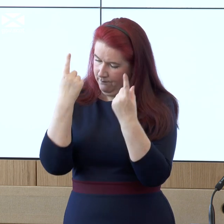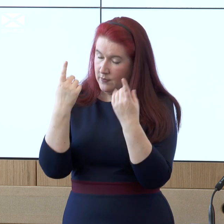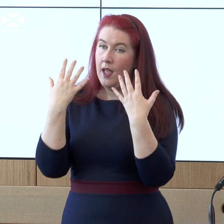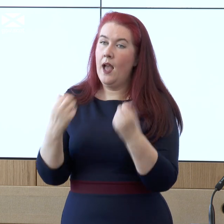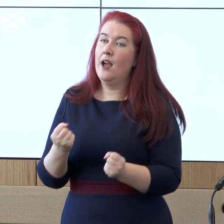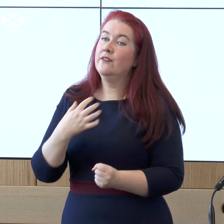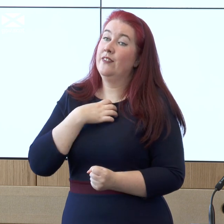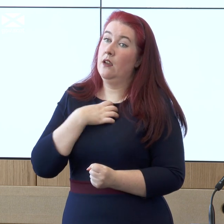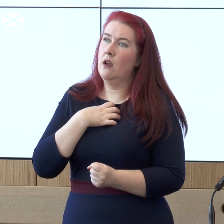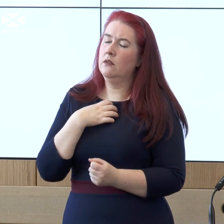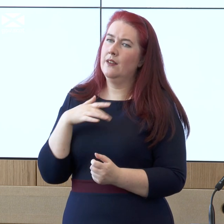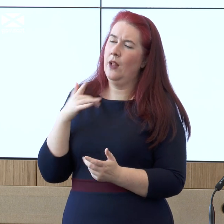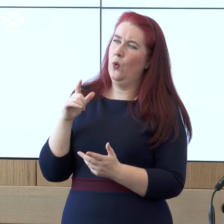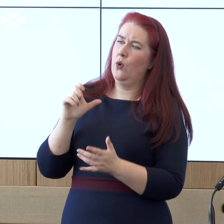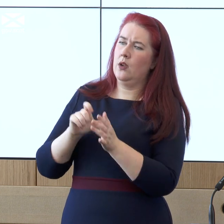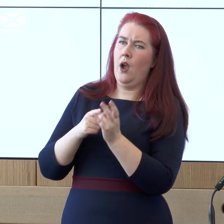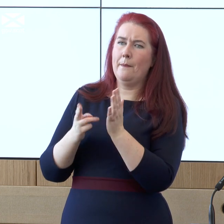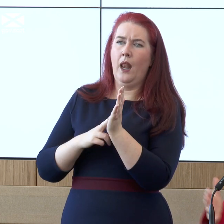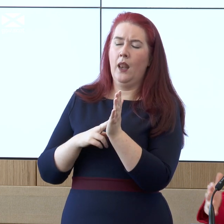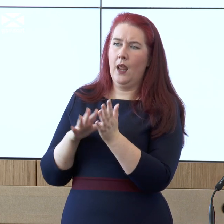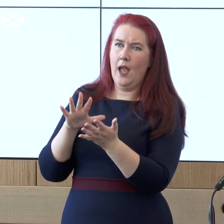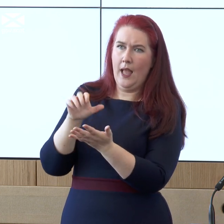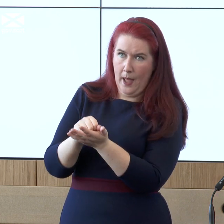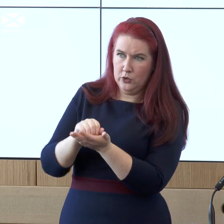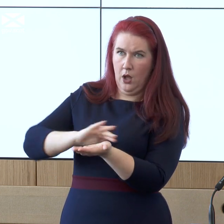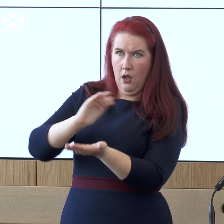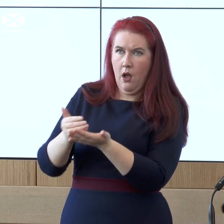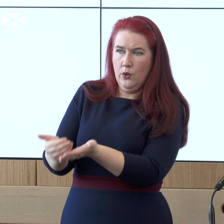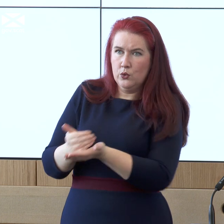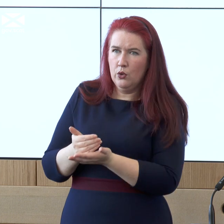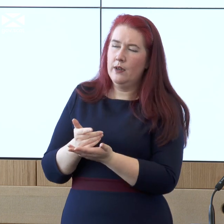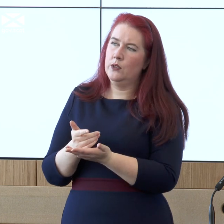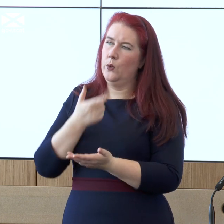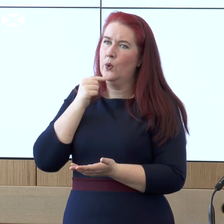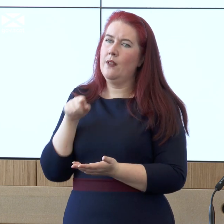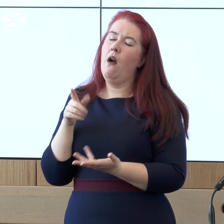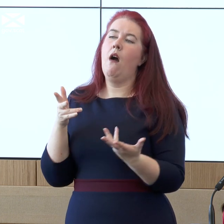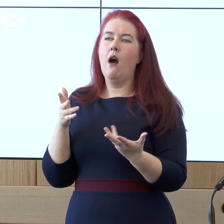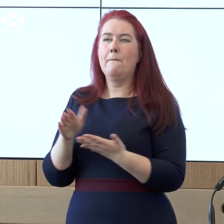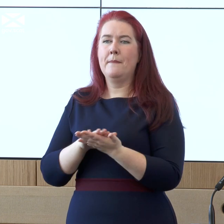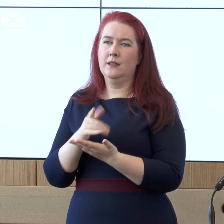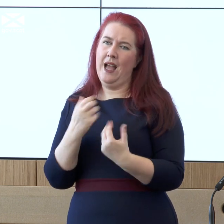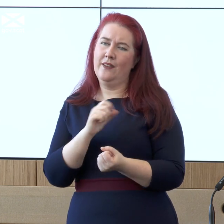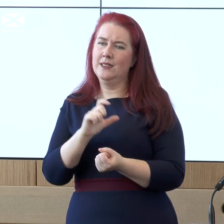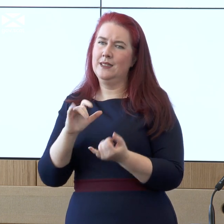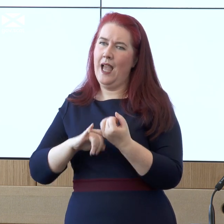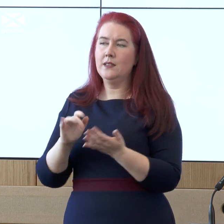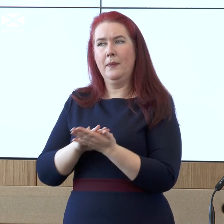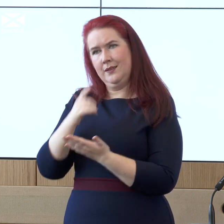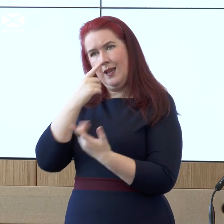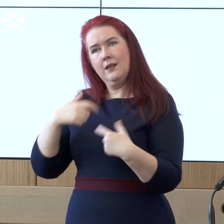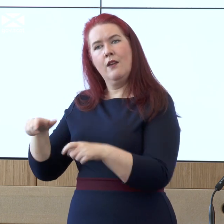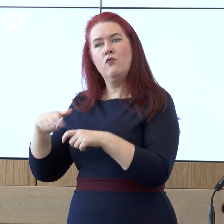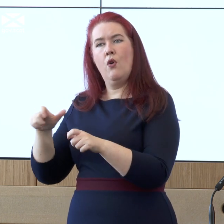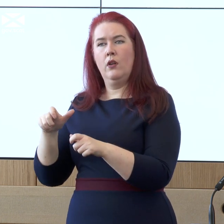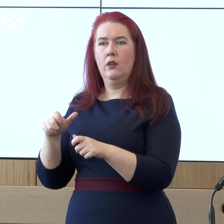that fear, that carbon capture and storage will simply be used to justify the unsustainable extraction of more and more fossil